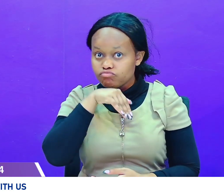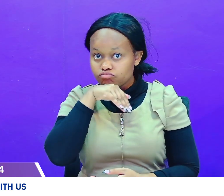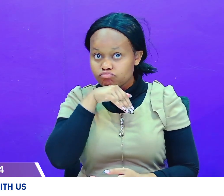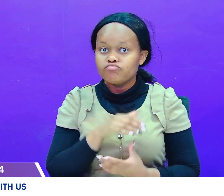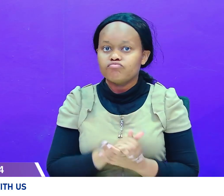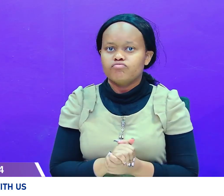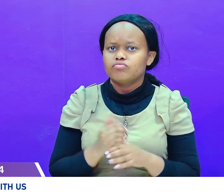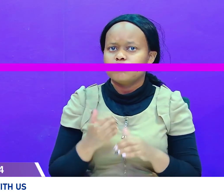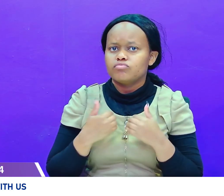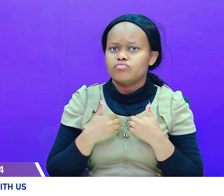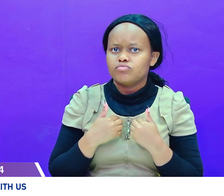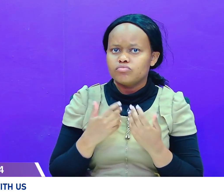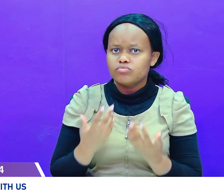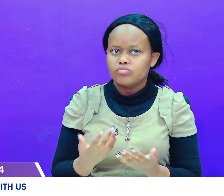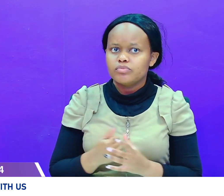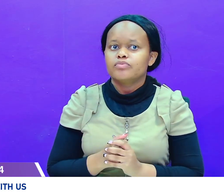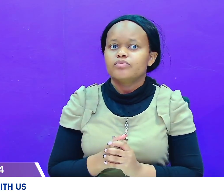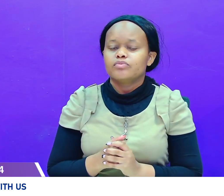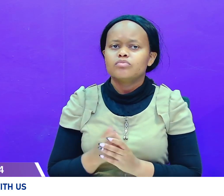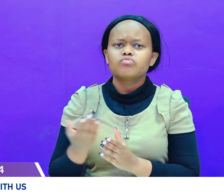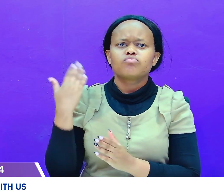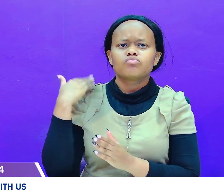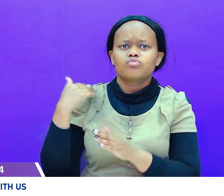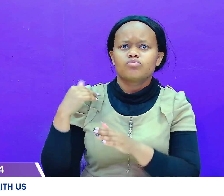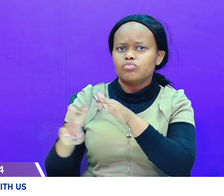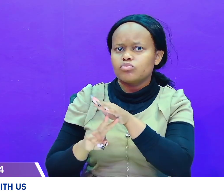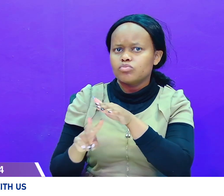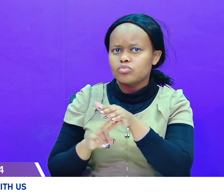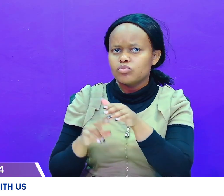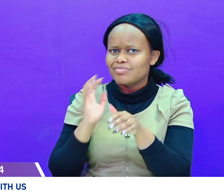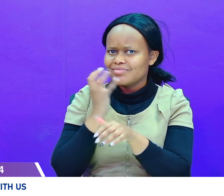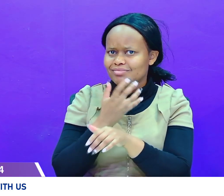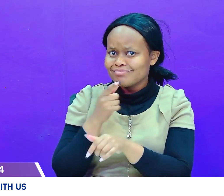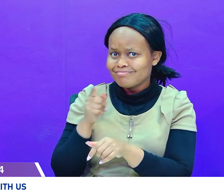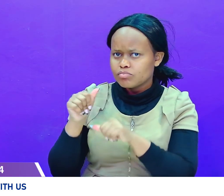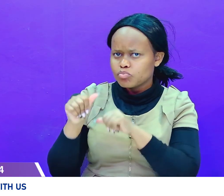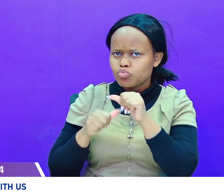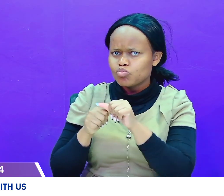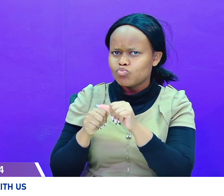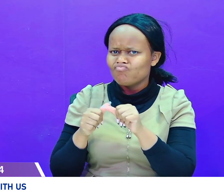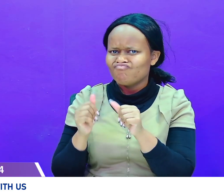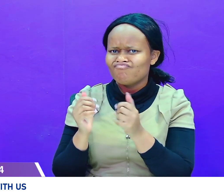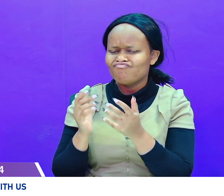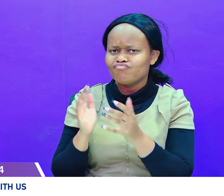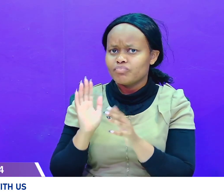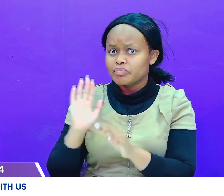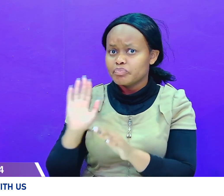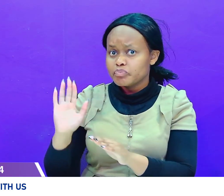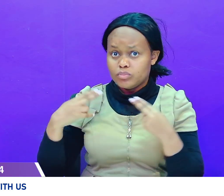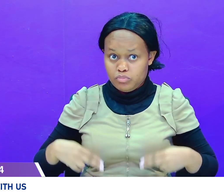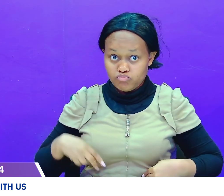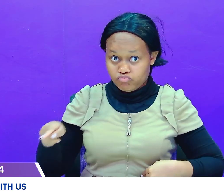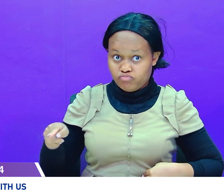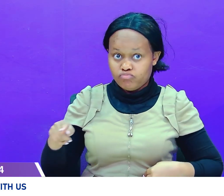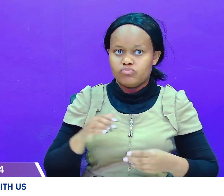Welcome for the brief news. Former Prime Minister Raila Odinga's office has dismissed remarks by former Deputy President